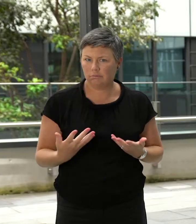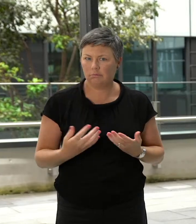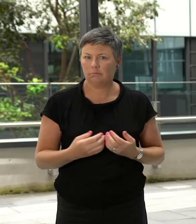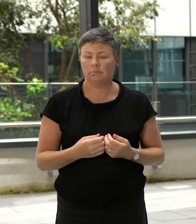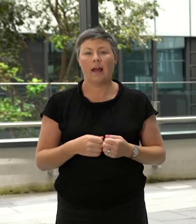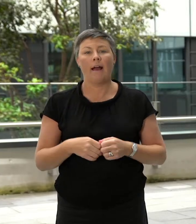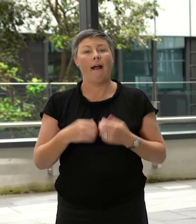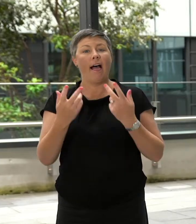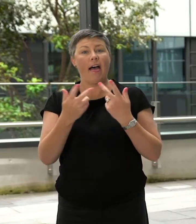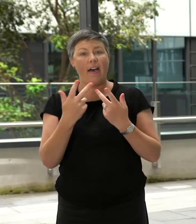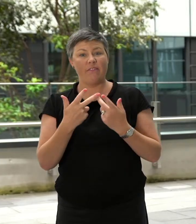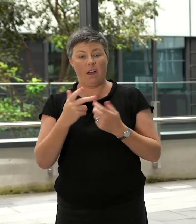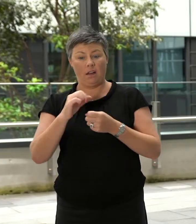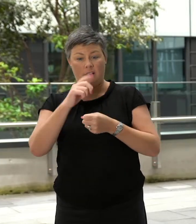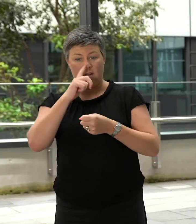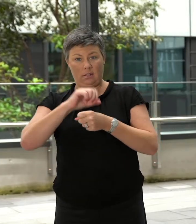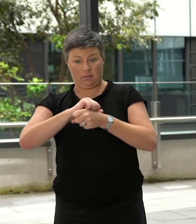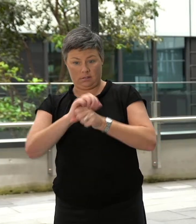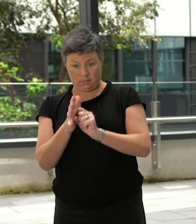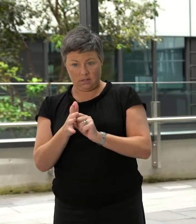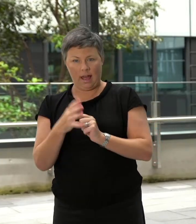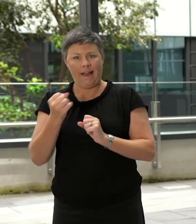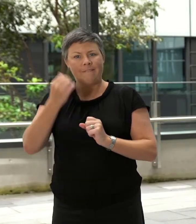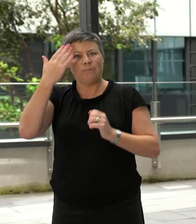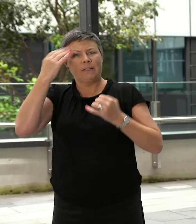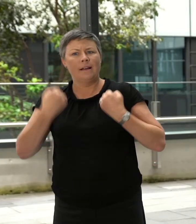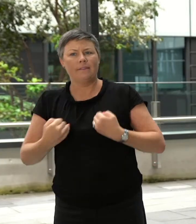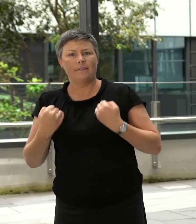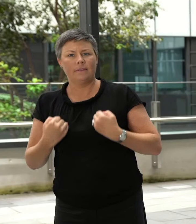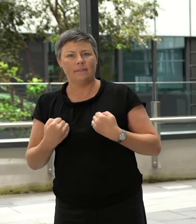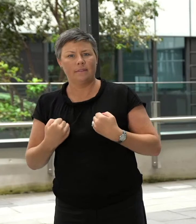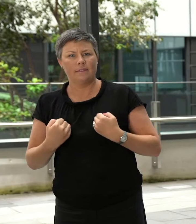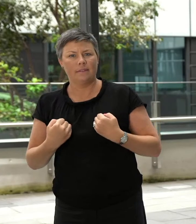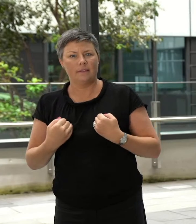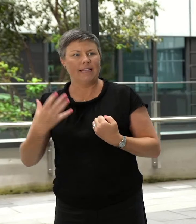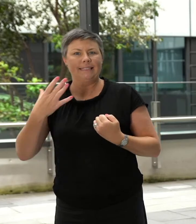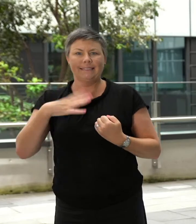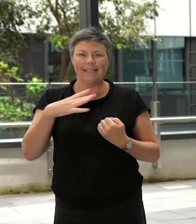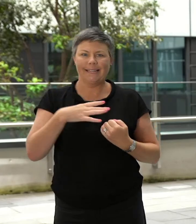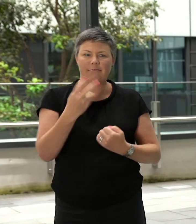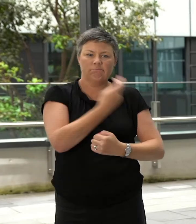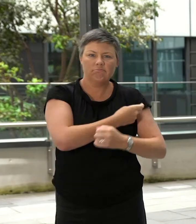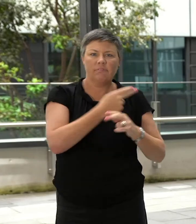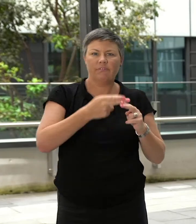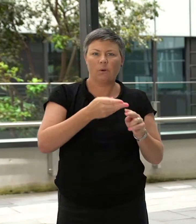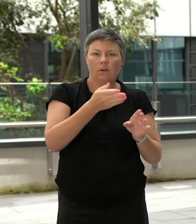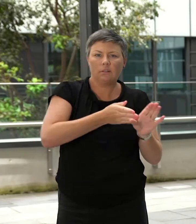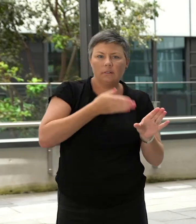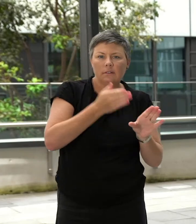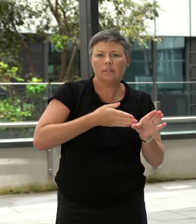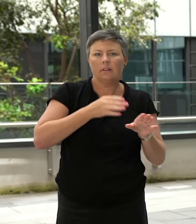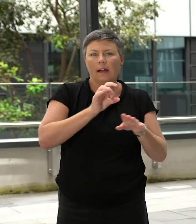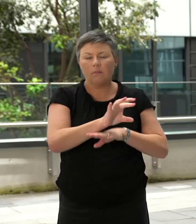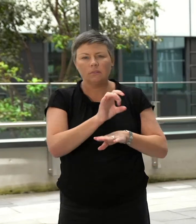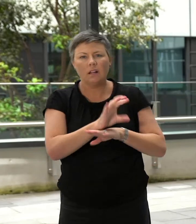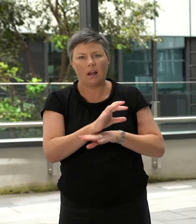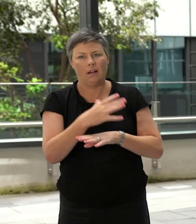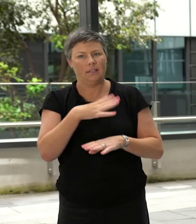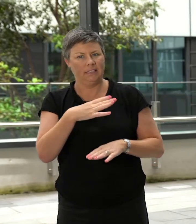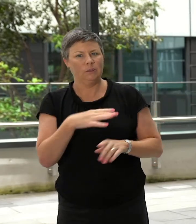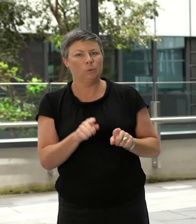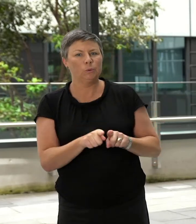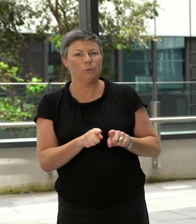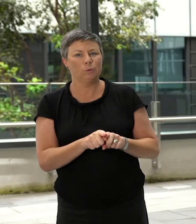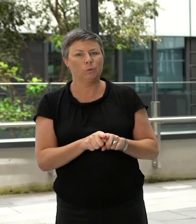mental health issues with active COVID-19. So we need to vaccinate our psychiatrists and mental health staff. And that's